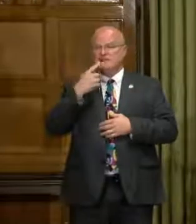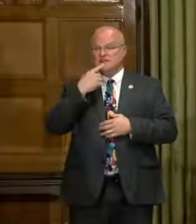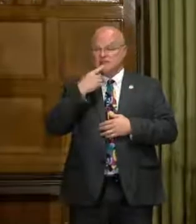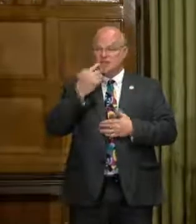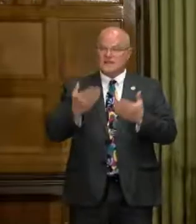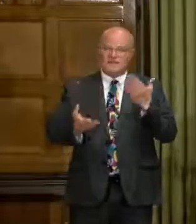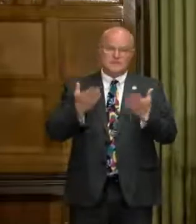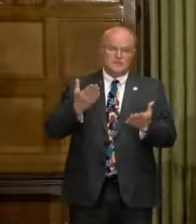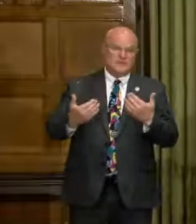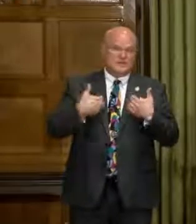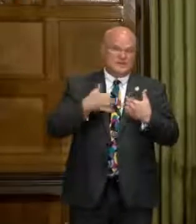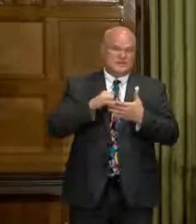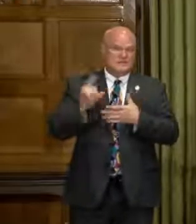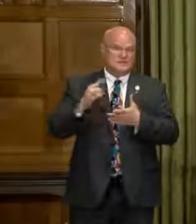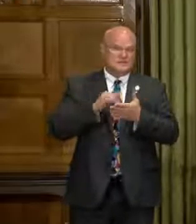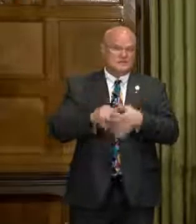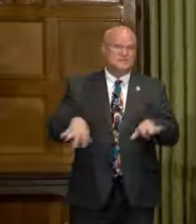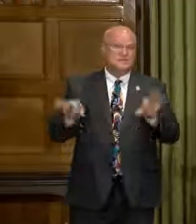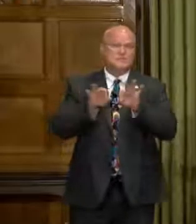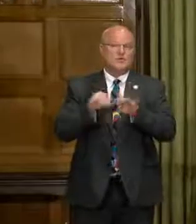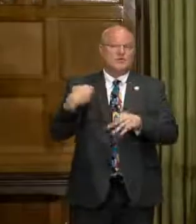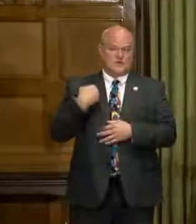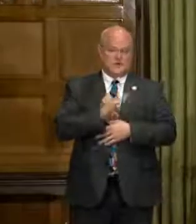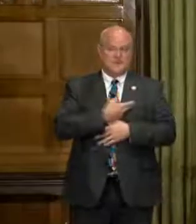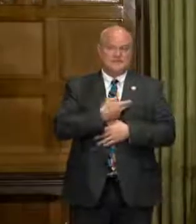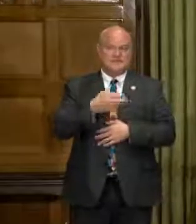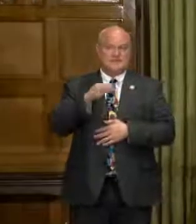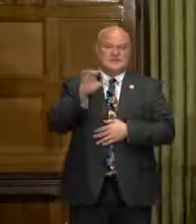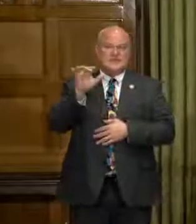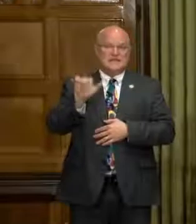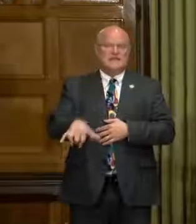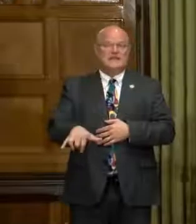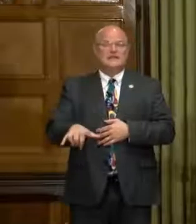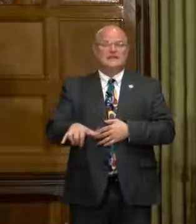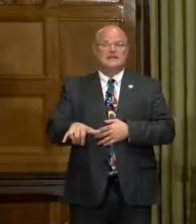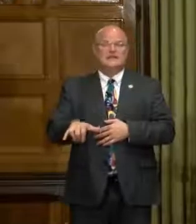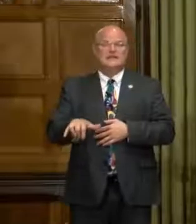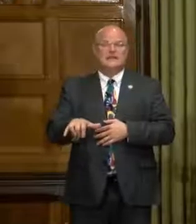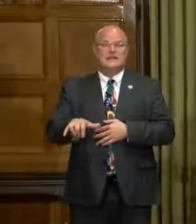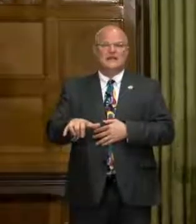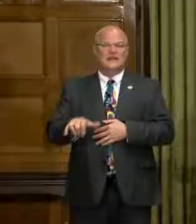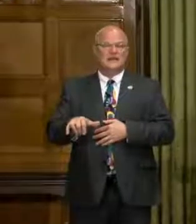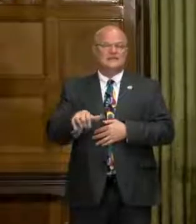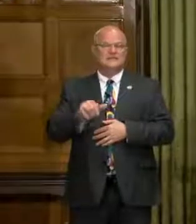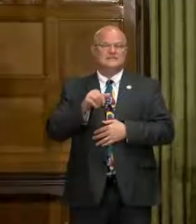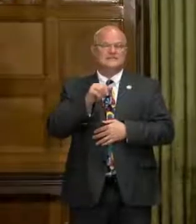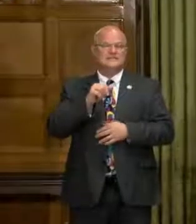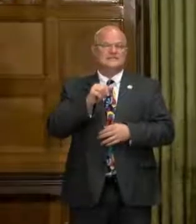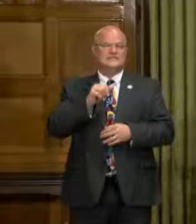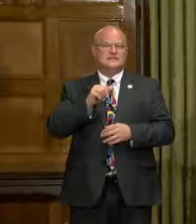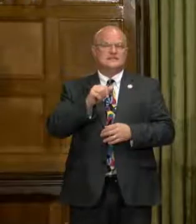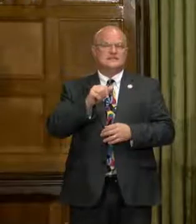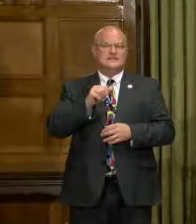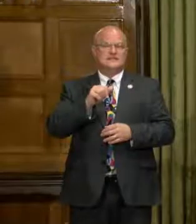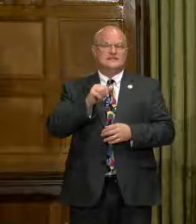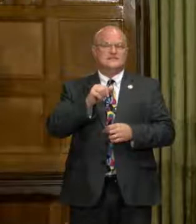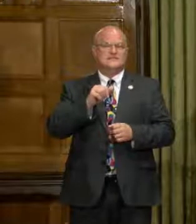there may be, that's something that's very important to us, and that we're not going to be